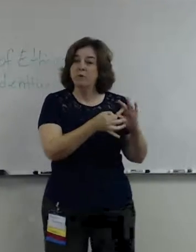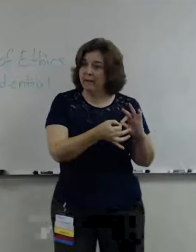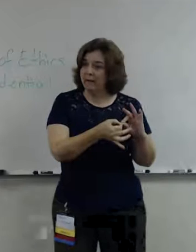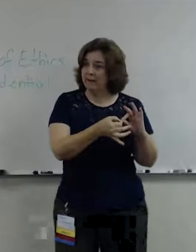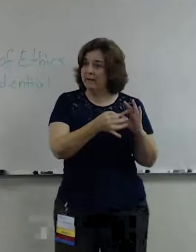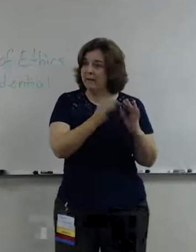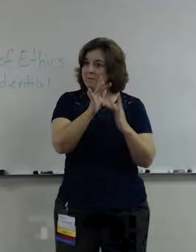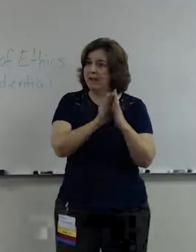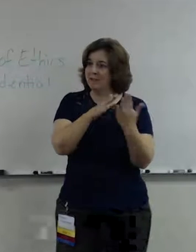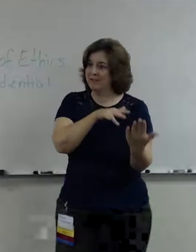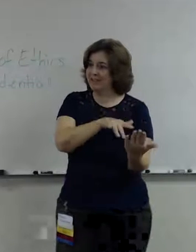interpreting a Bible study?